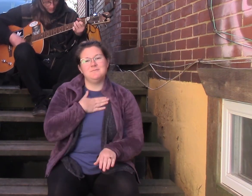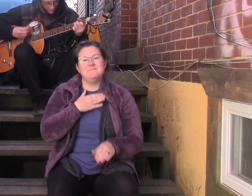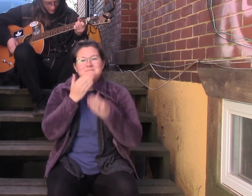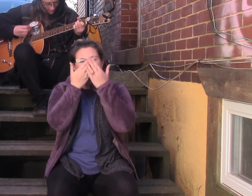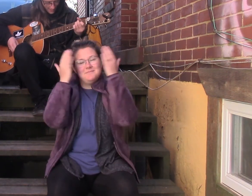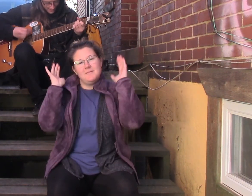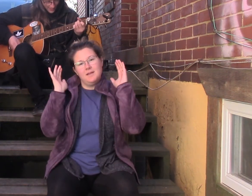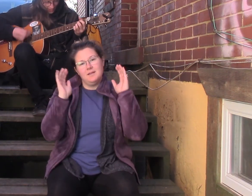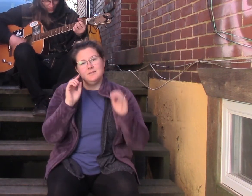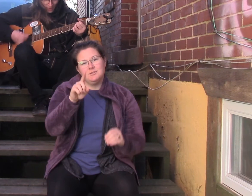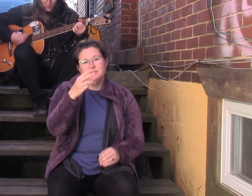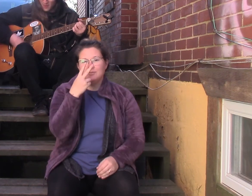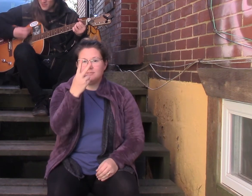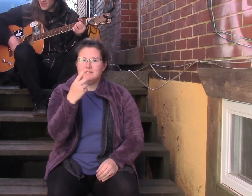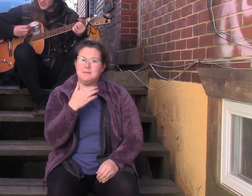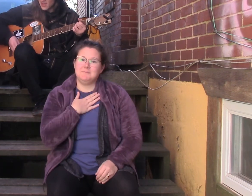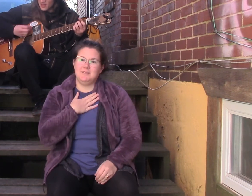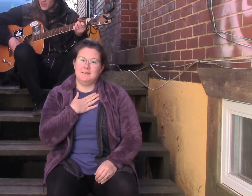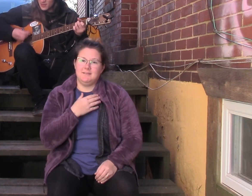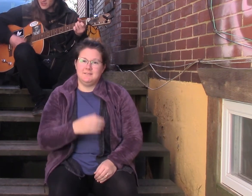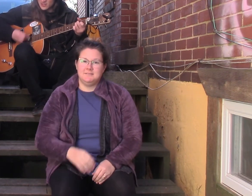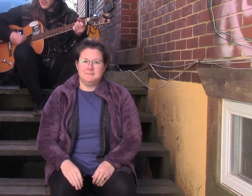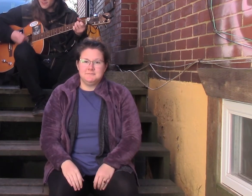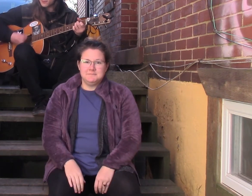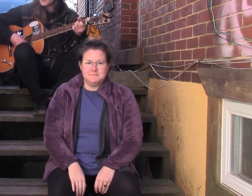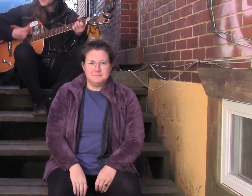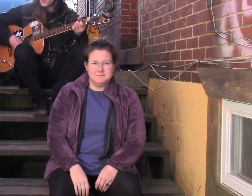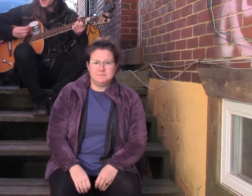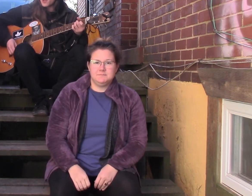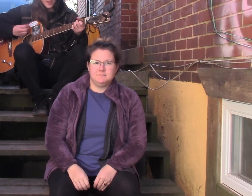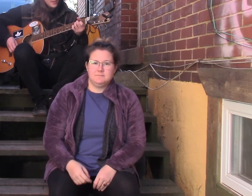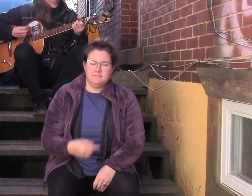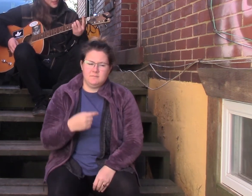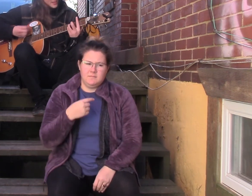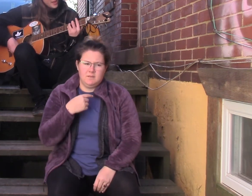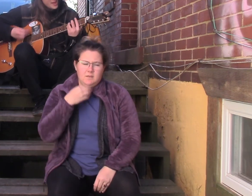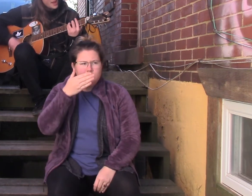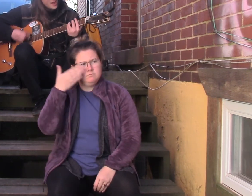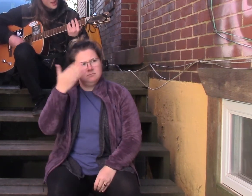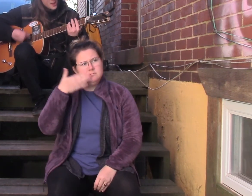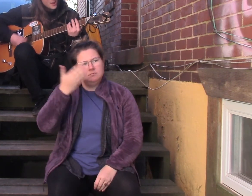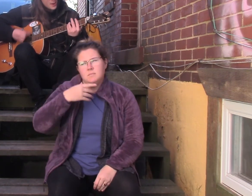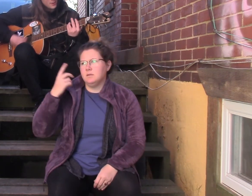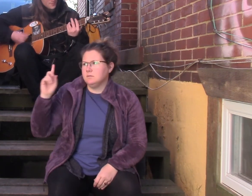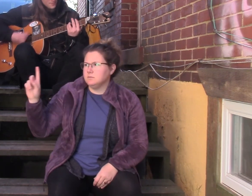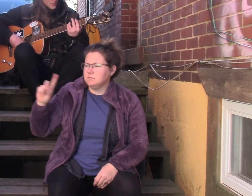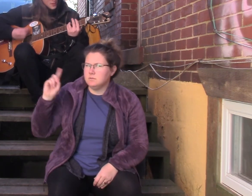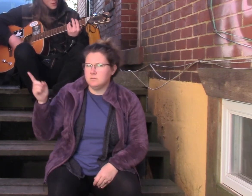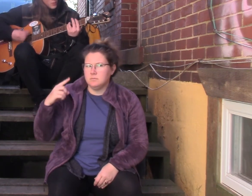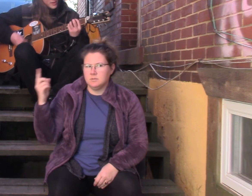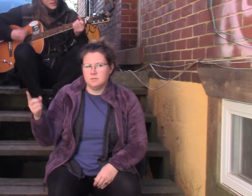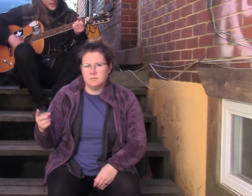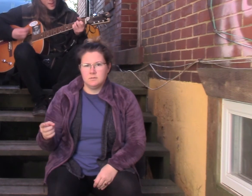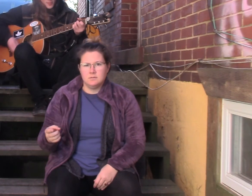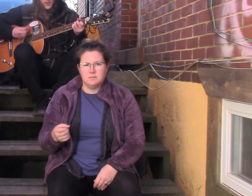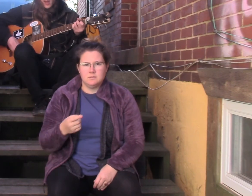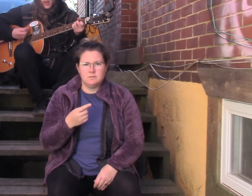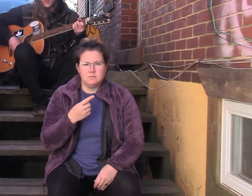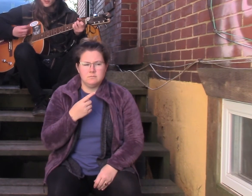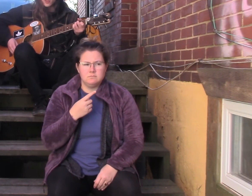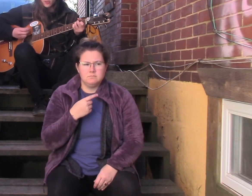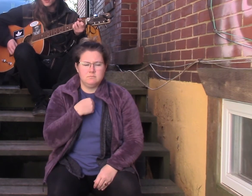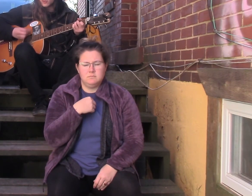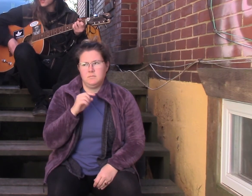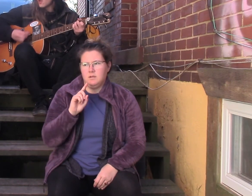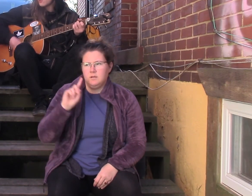like when I take off my mask. There's a different smell in the air when I'm